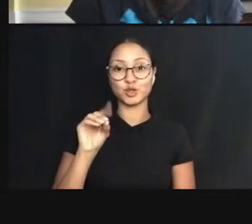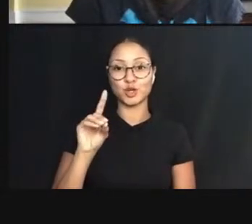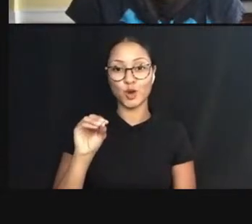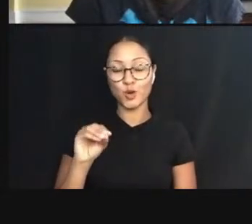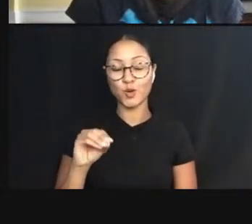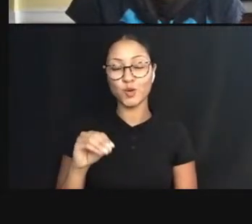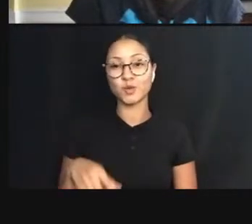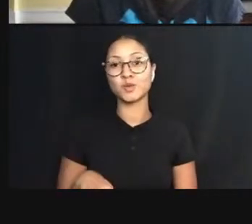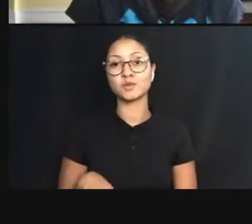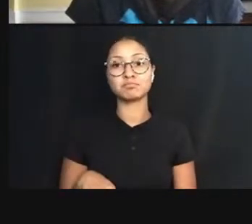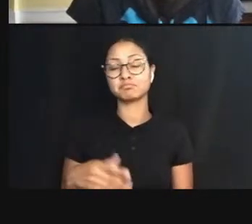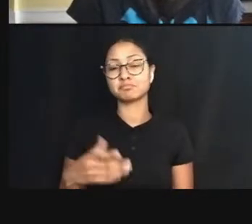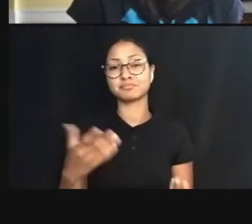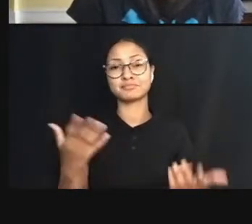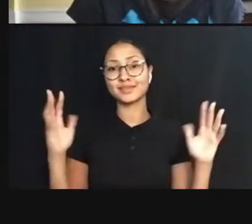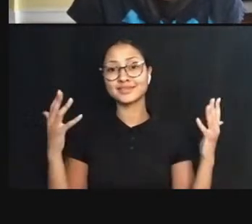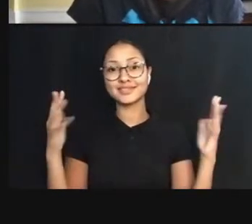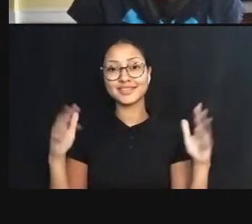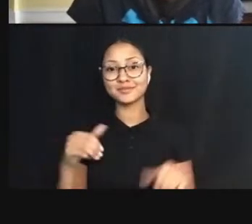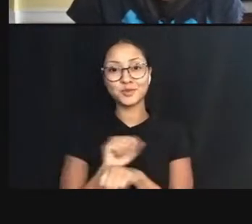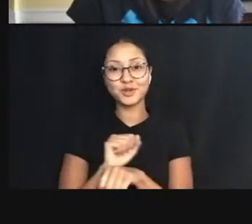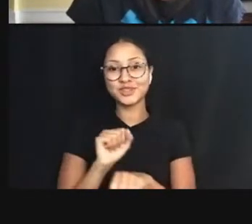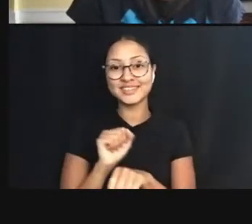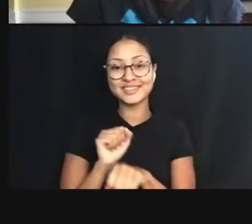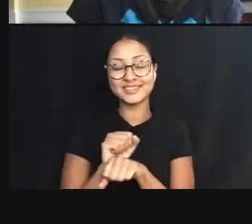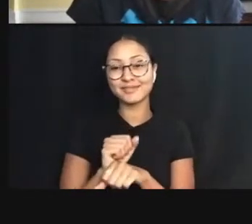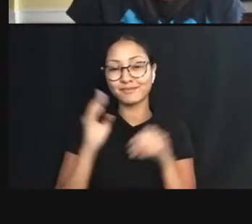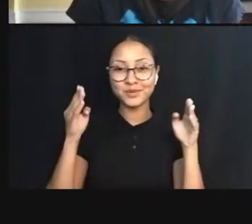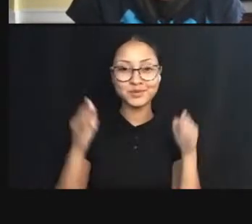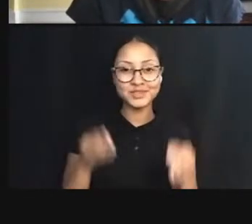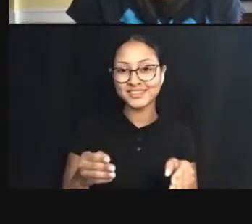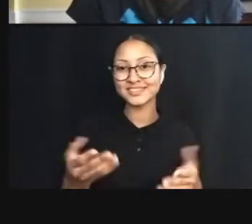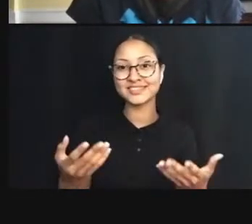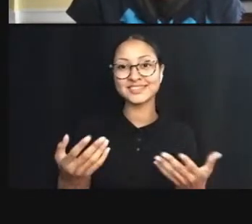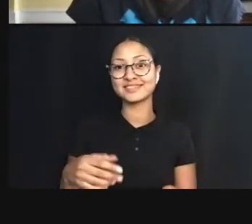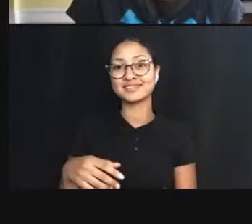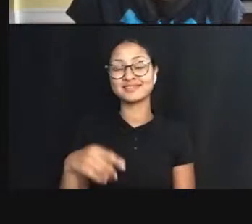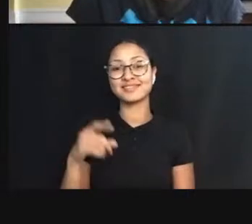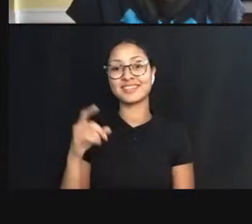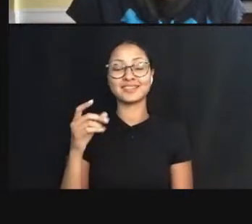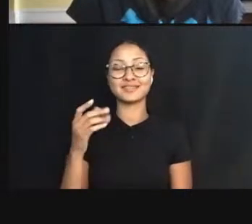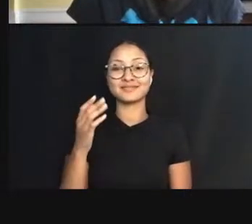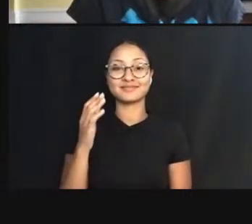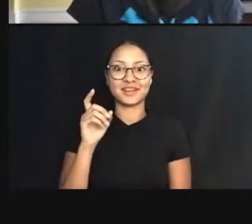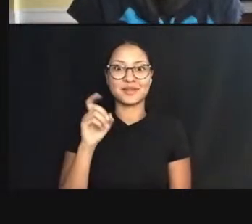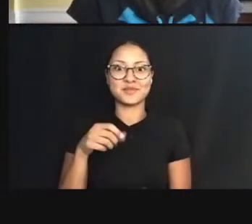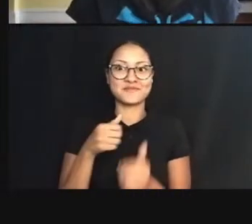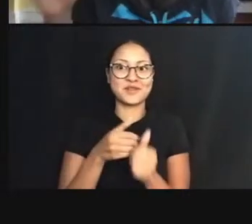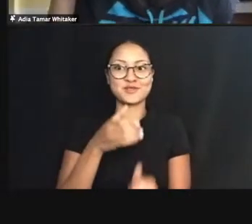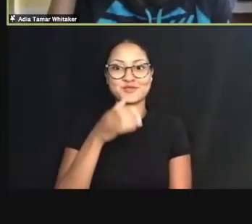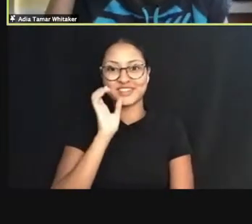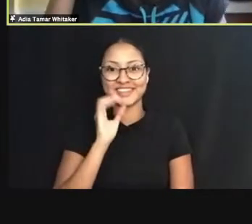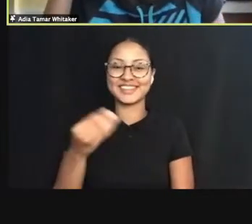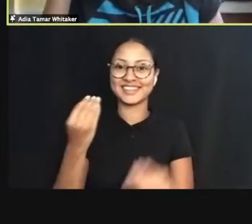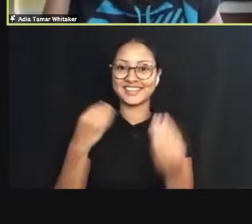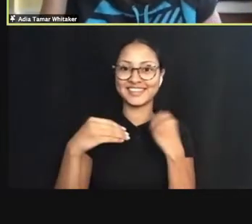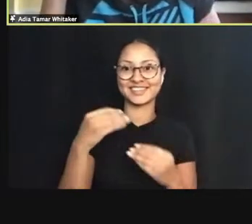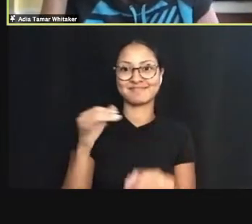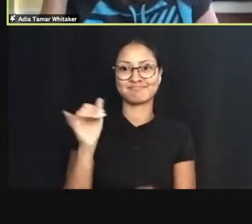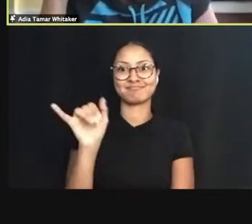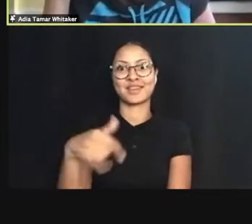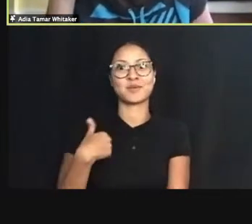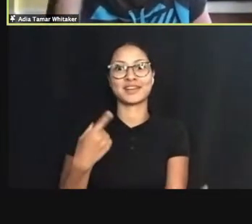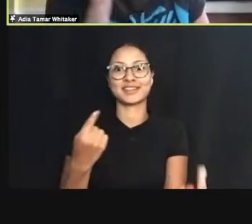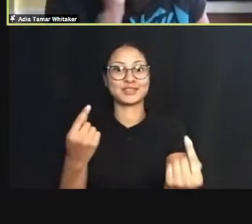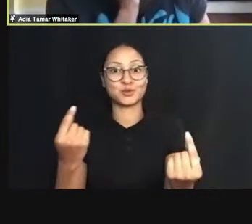next month. I'm cussing. I need to drink and eat. But in